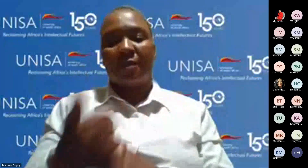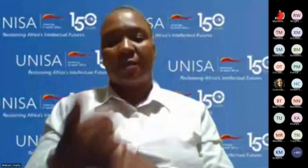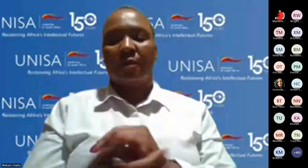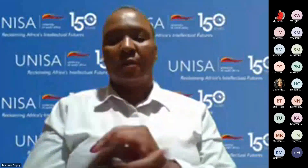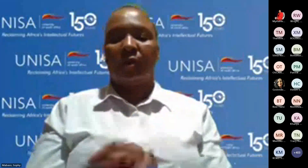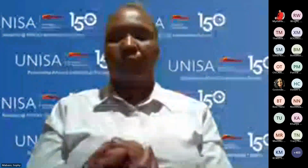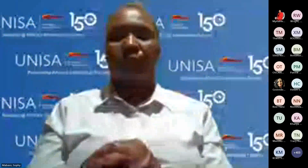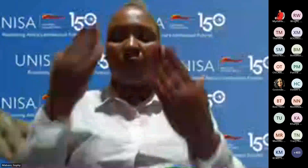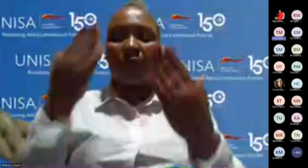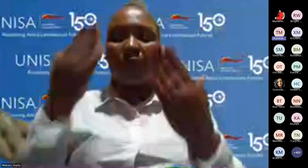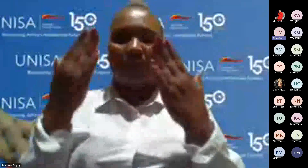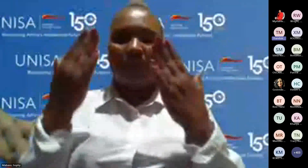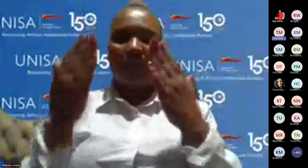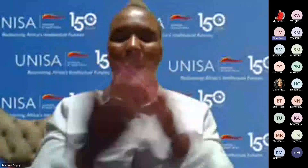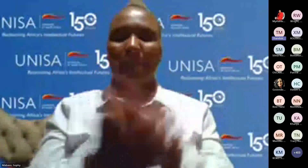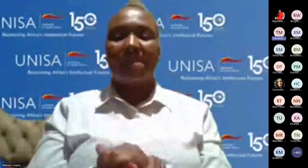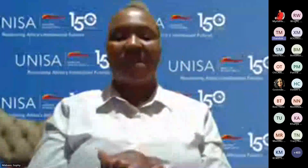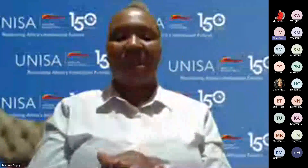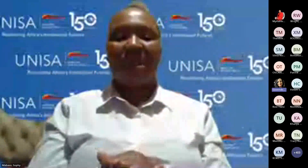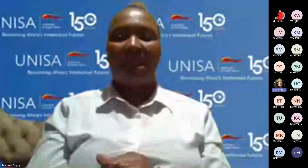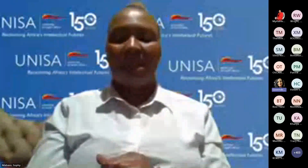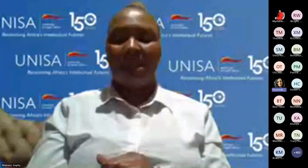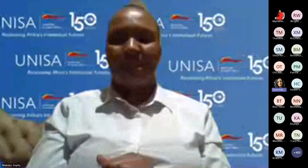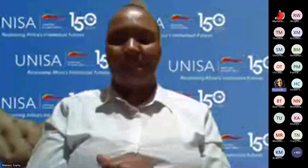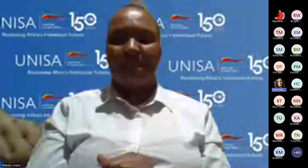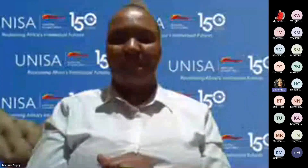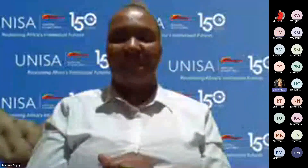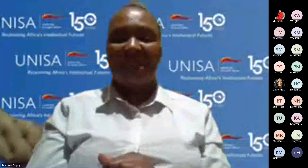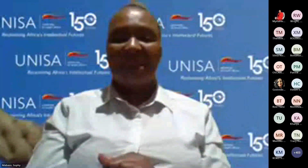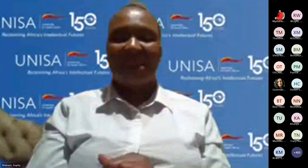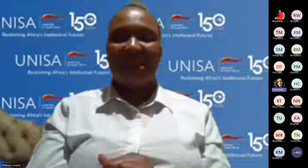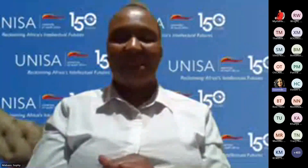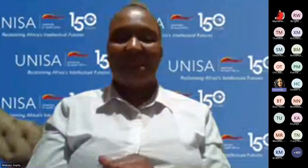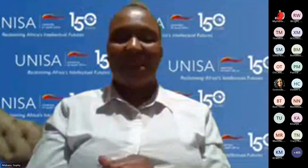Hello. Good evening. It's Amian here. Yeah. Delisila.